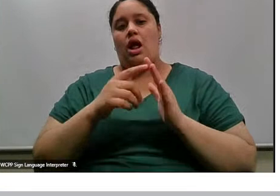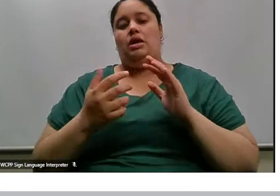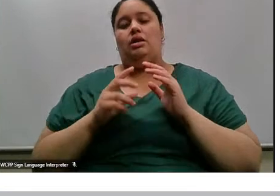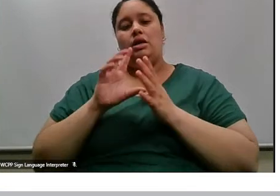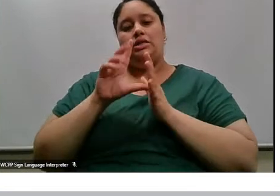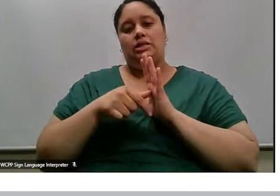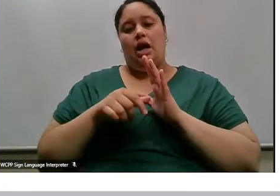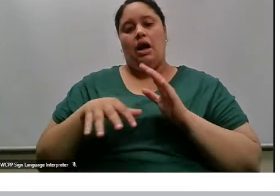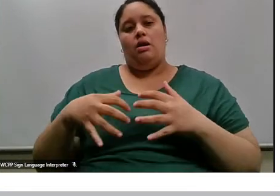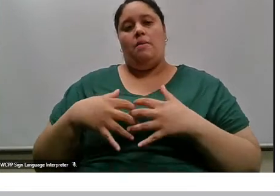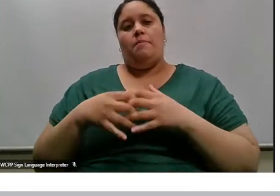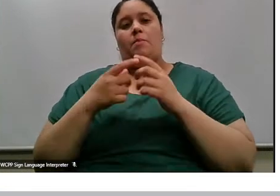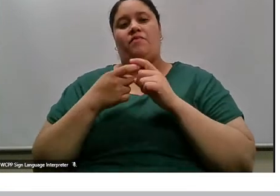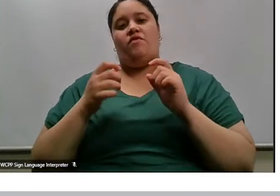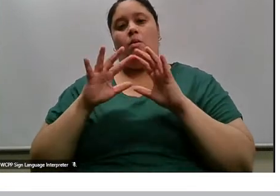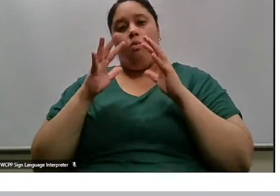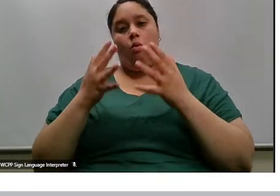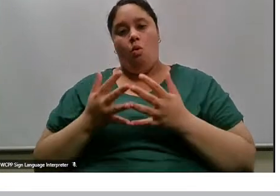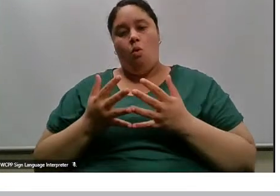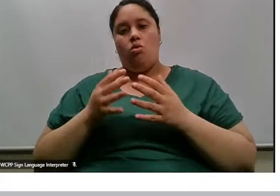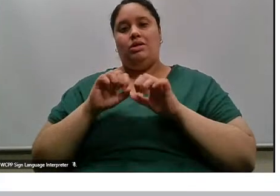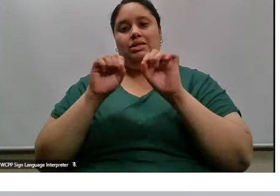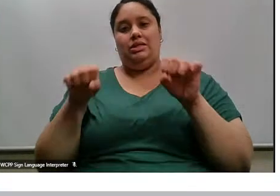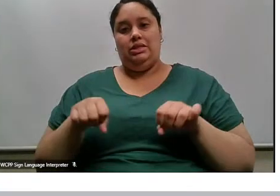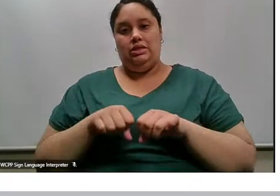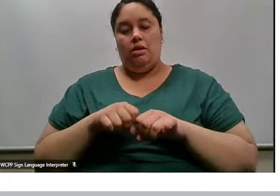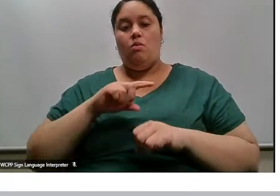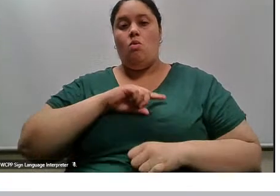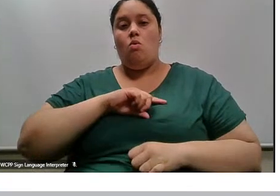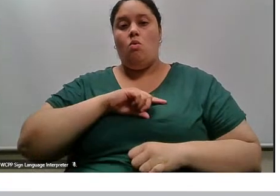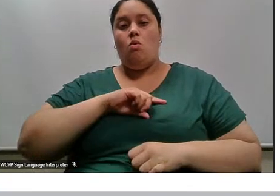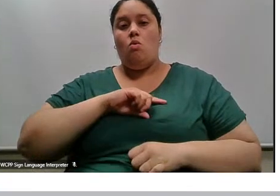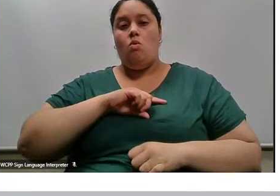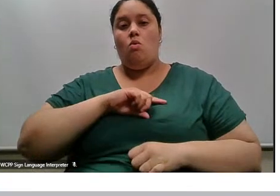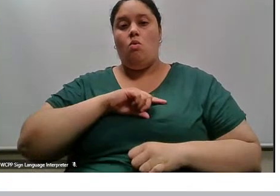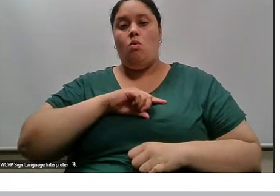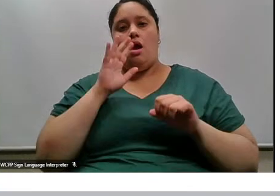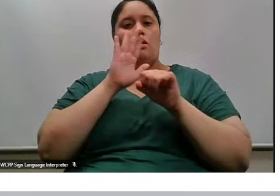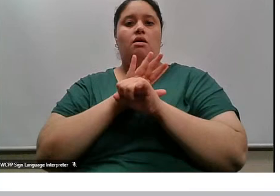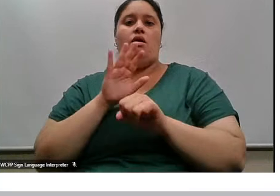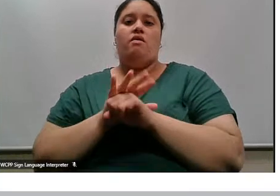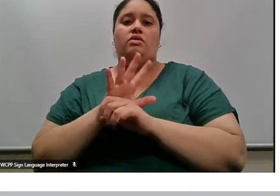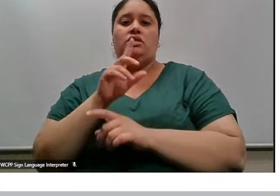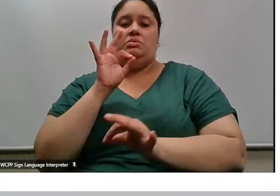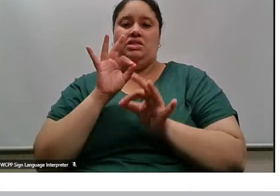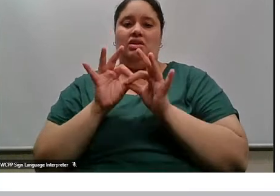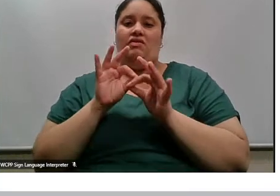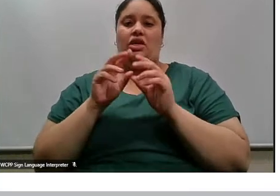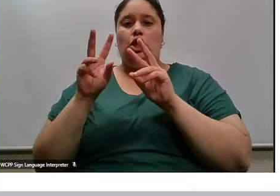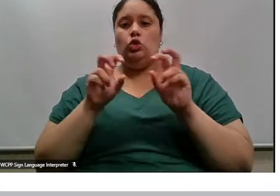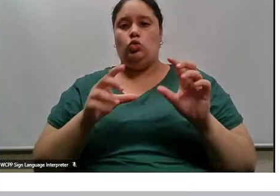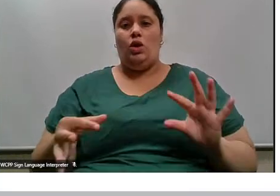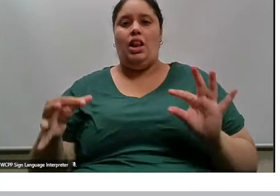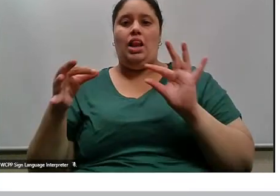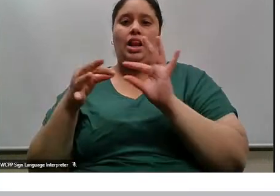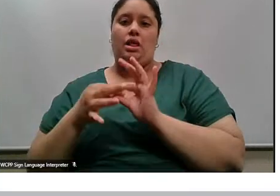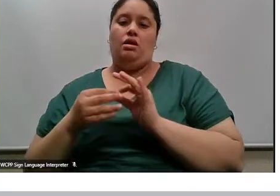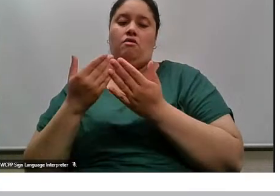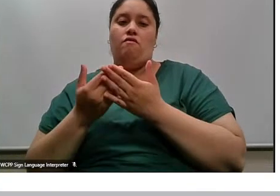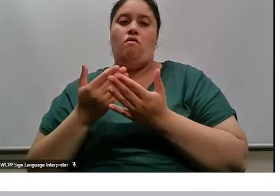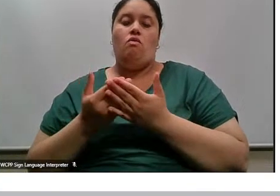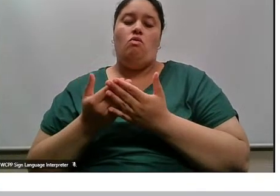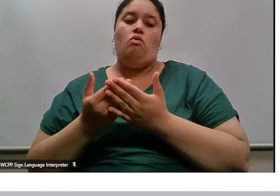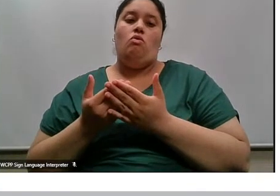the entire system so that we can be able to cover specific issues relating to